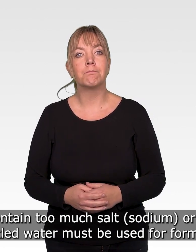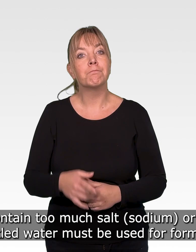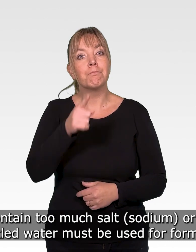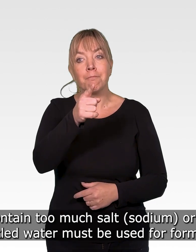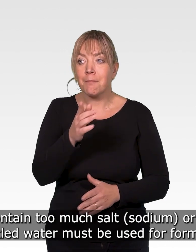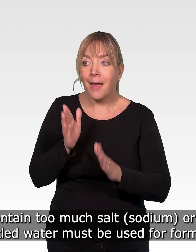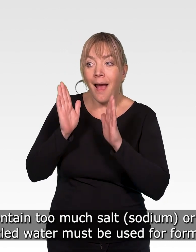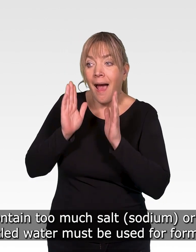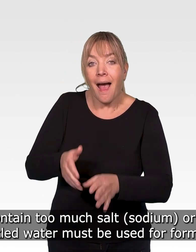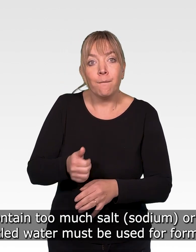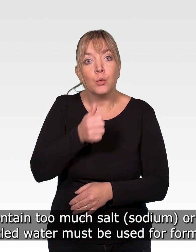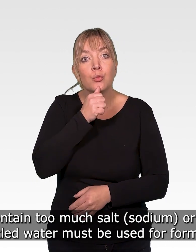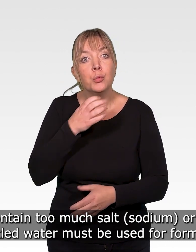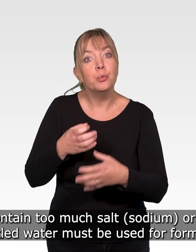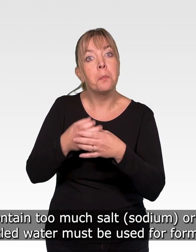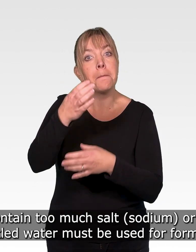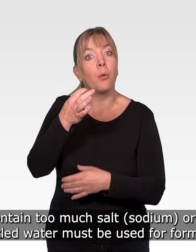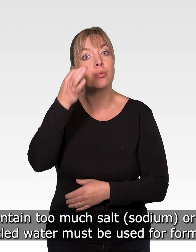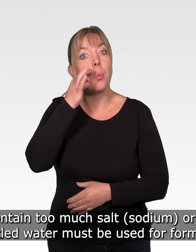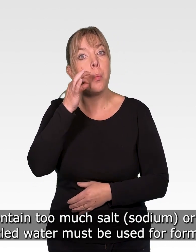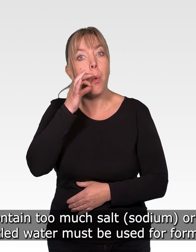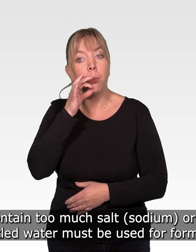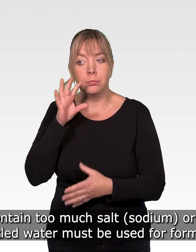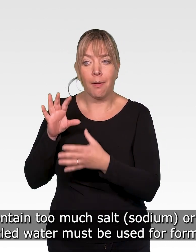If bottled water must be used for formula.